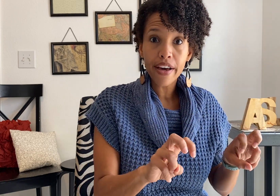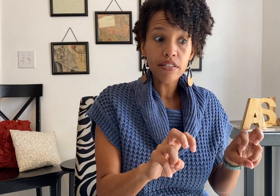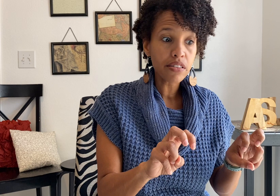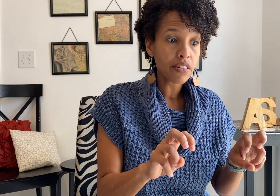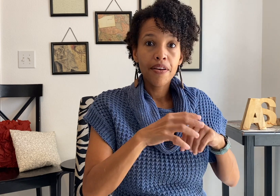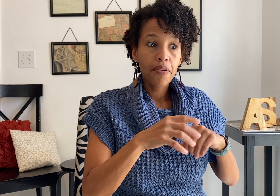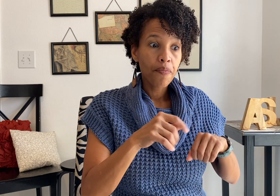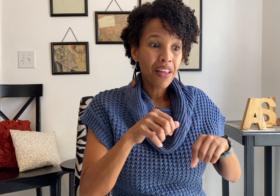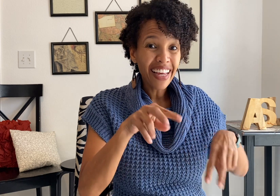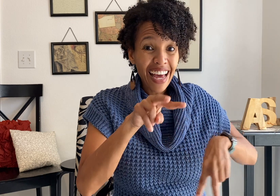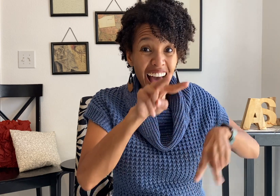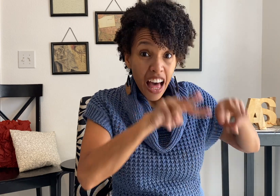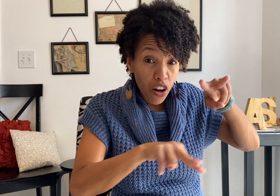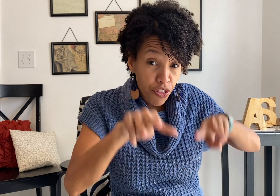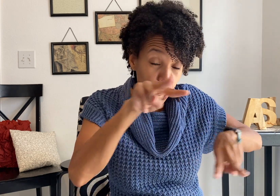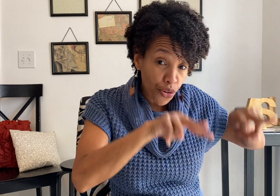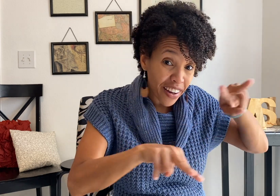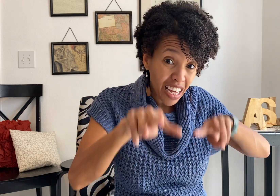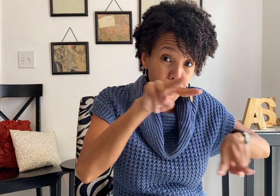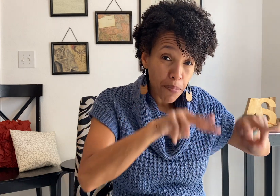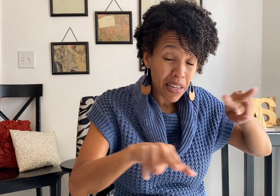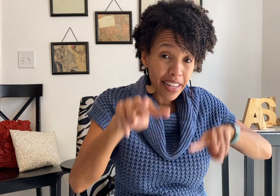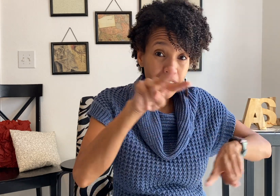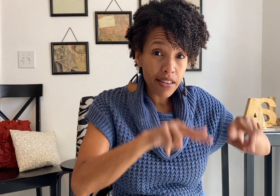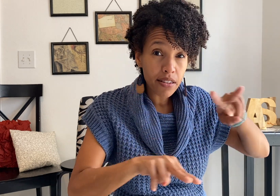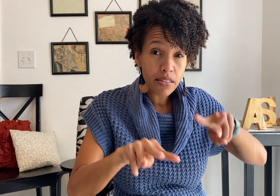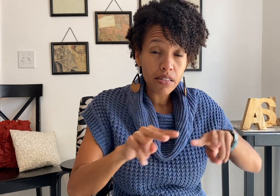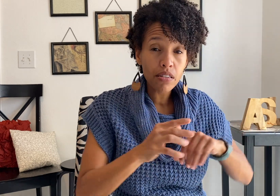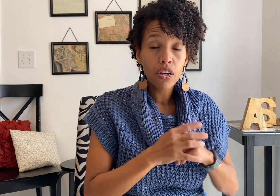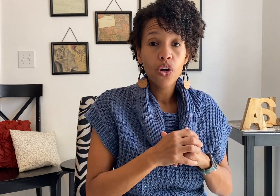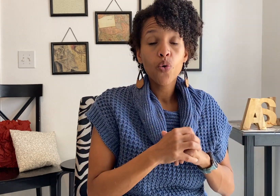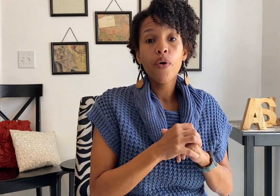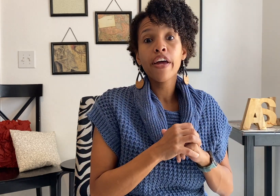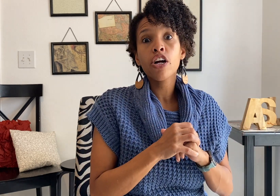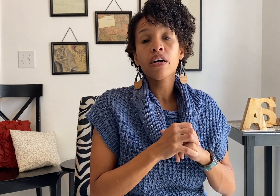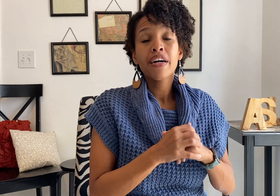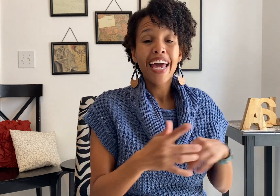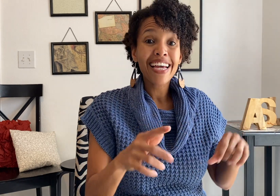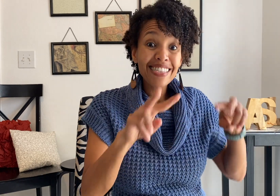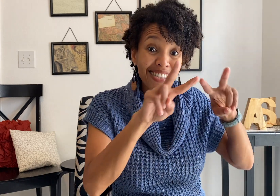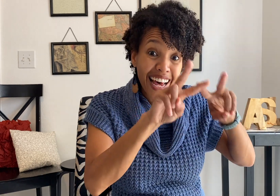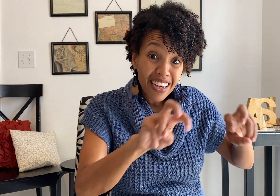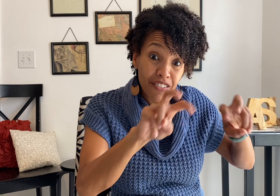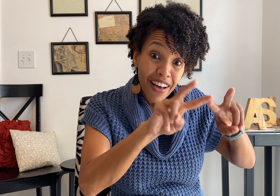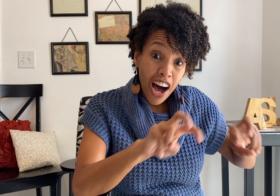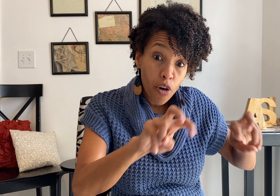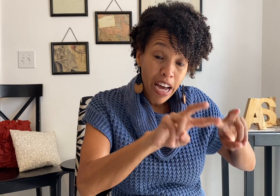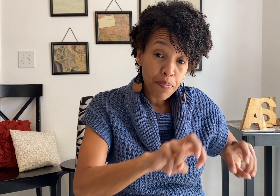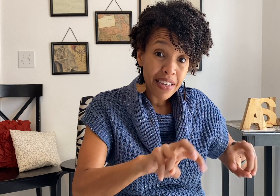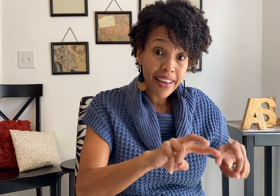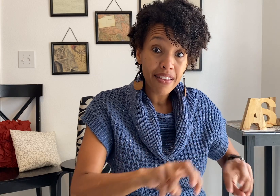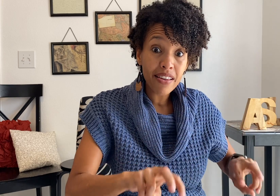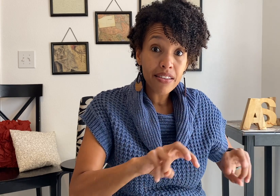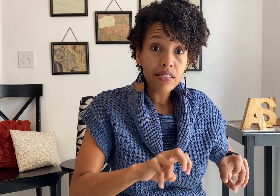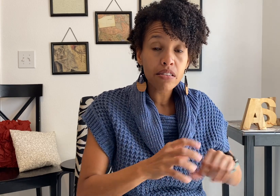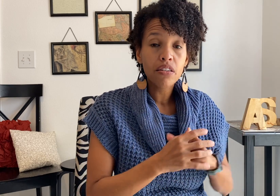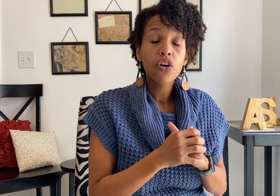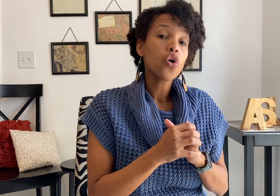child. Like health screening might be like this, where a psych eval might be like this,